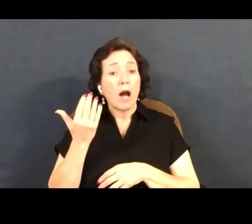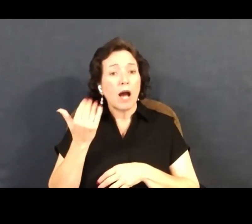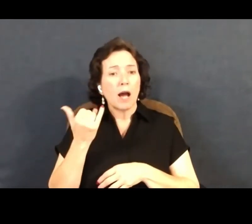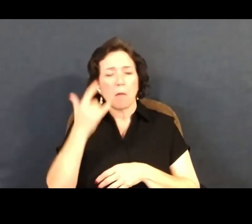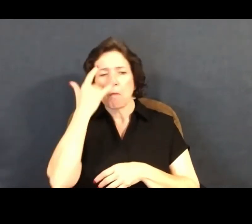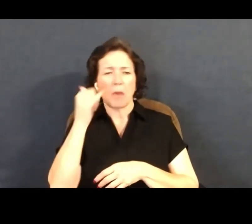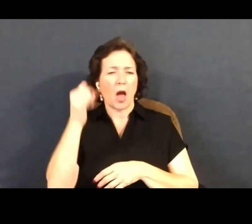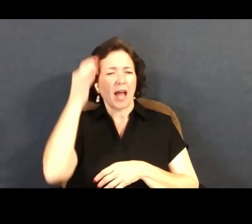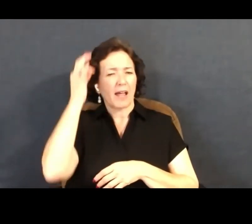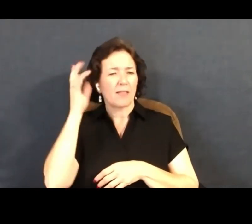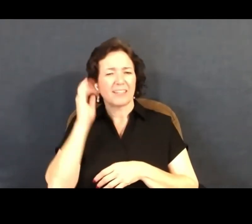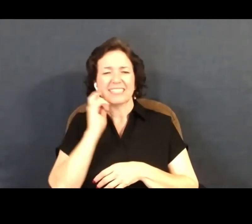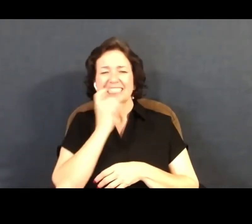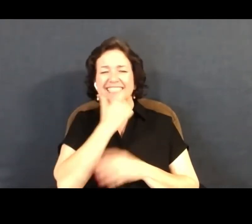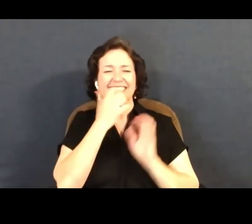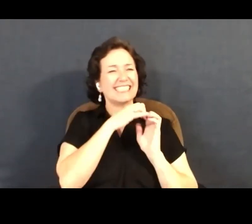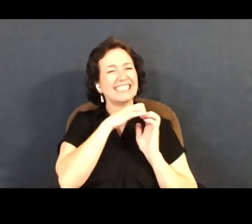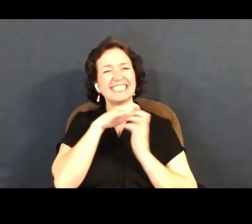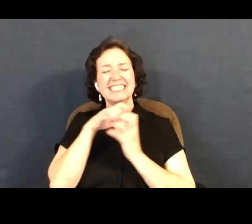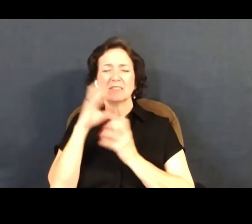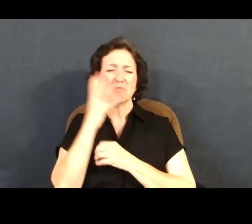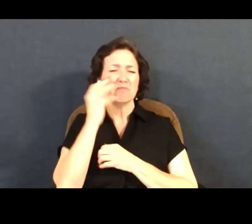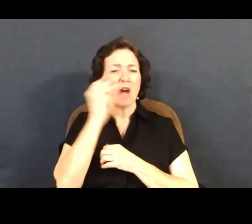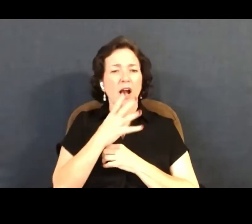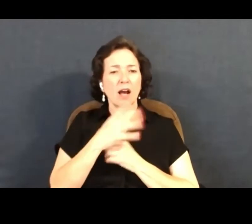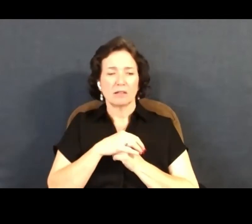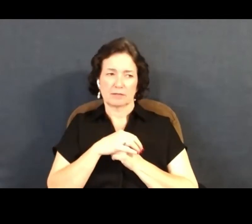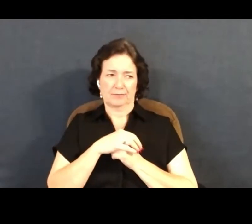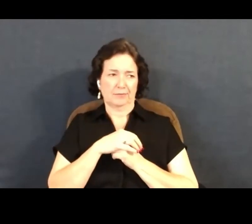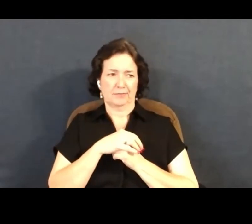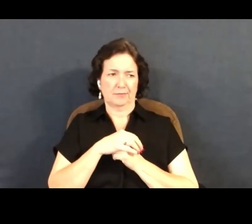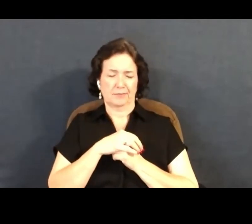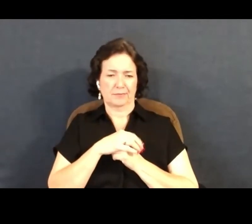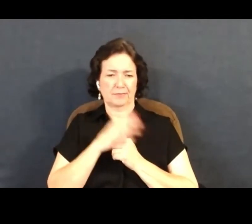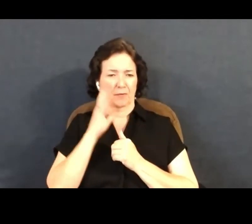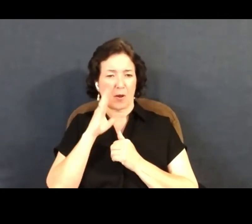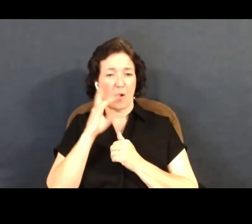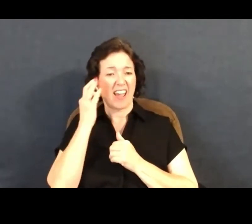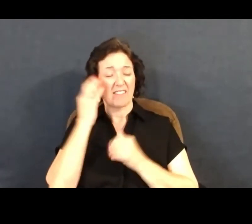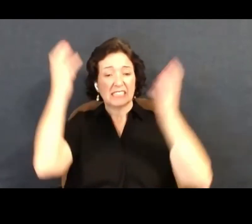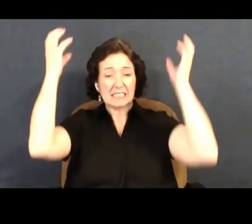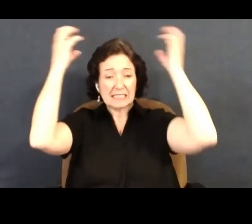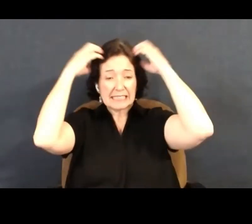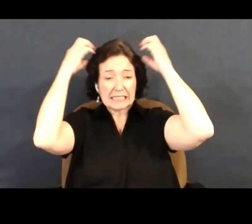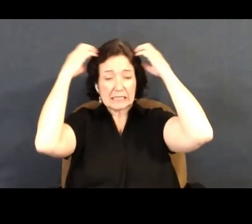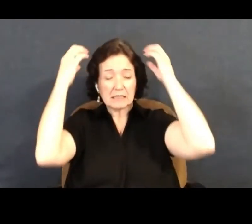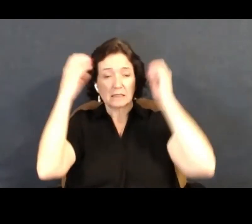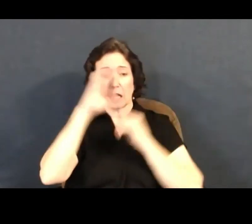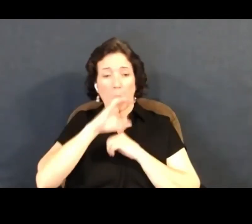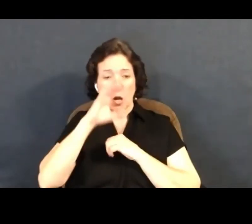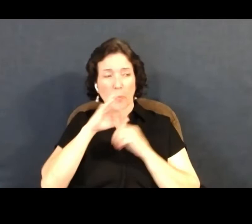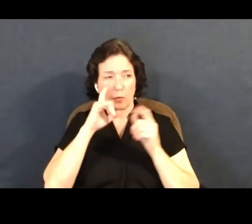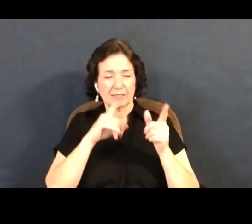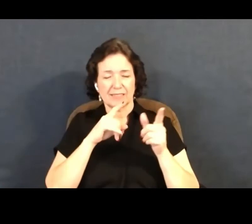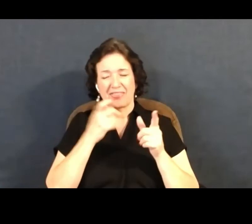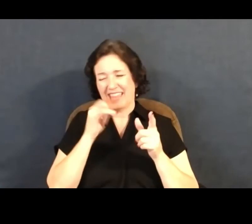and their teeth glinted when they smiled, and none of them would have looked out of place in a Disney cartoon. They said, "You'll never get